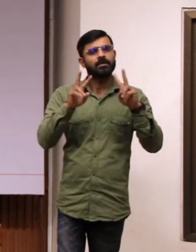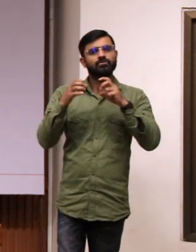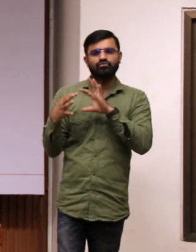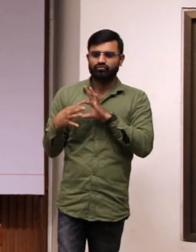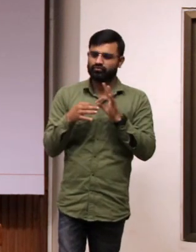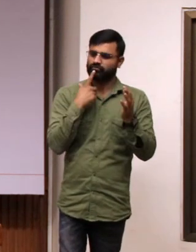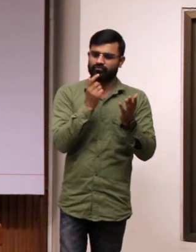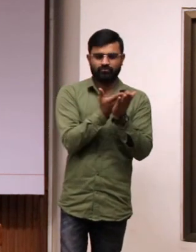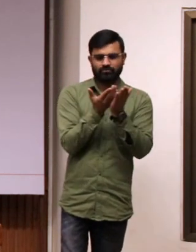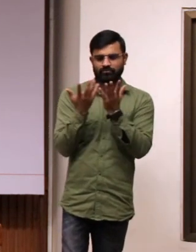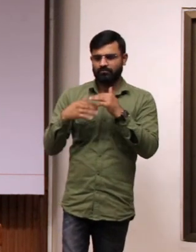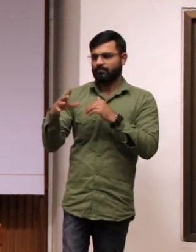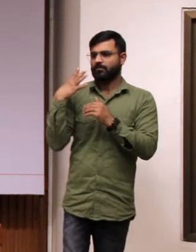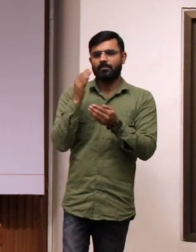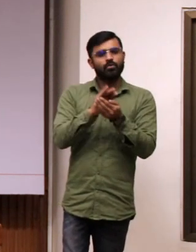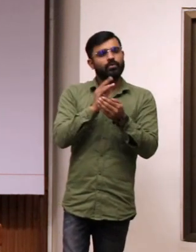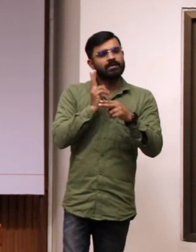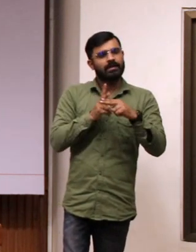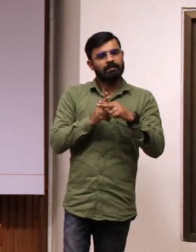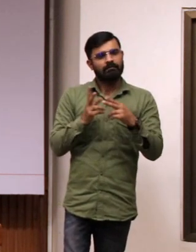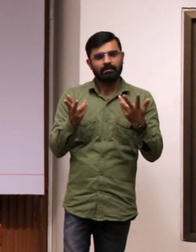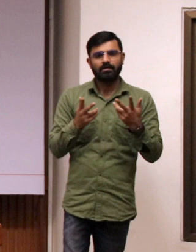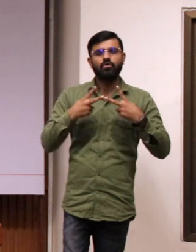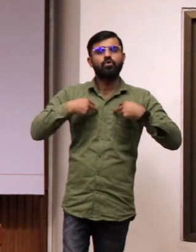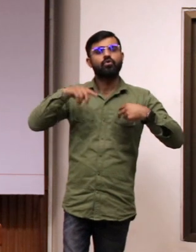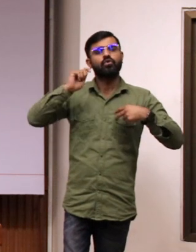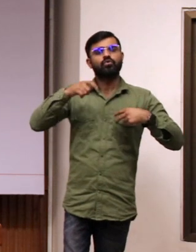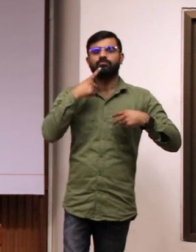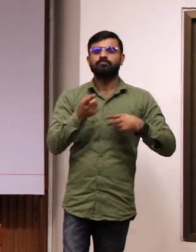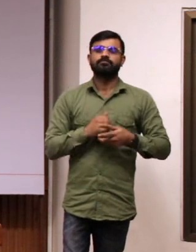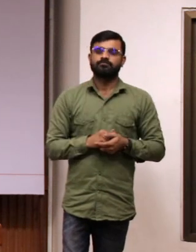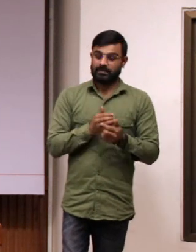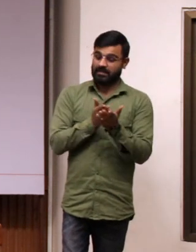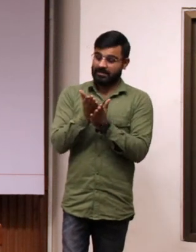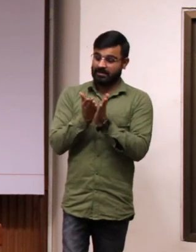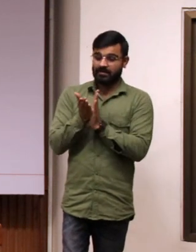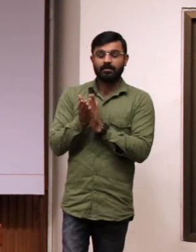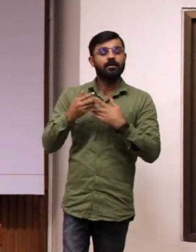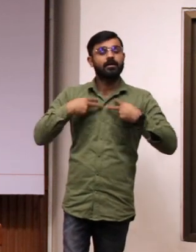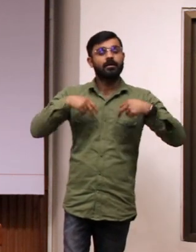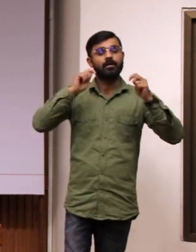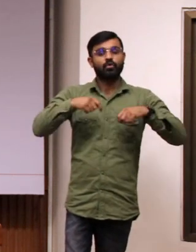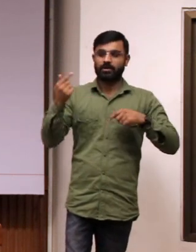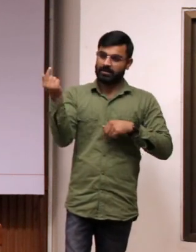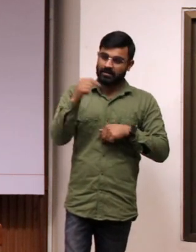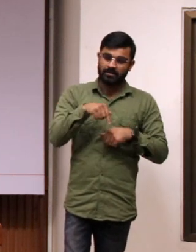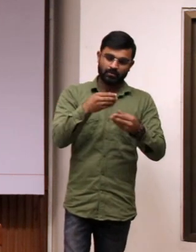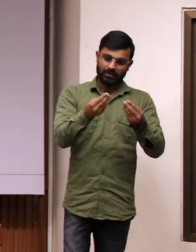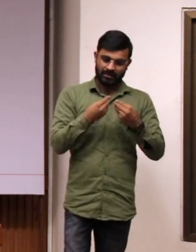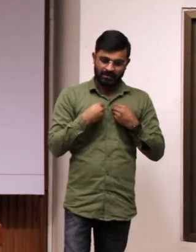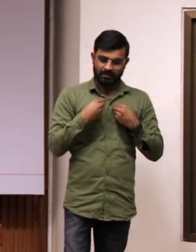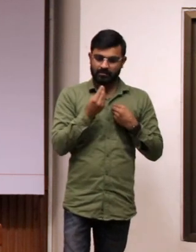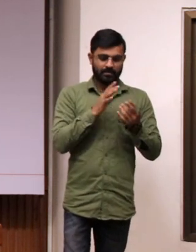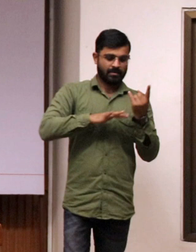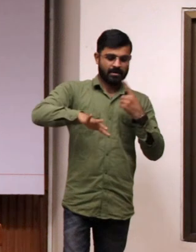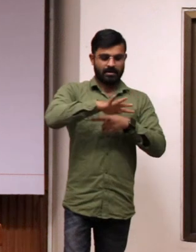going on and pending in the court, so the only way court can come out with when you give some